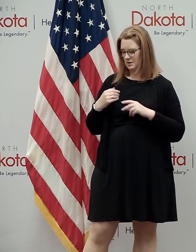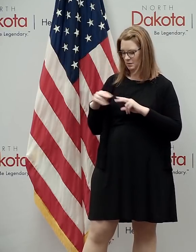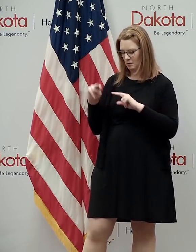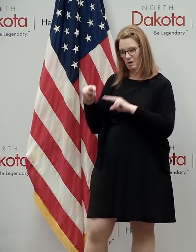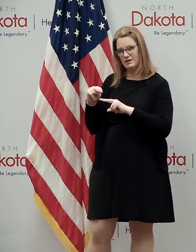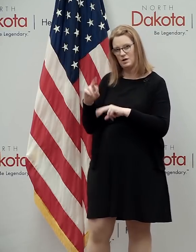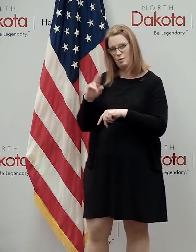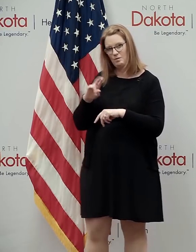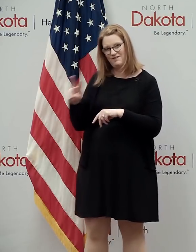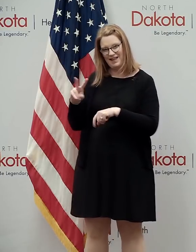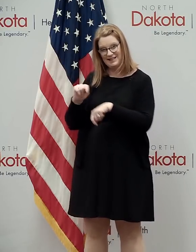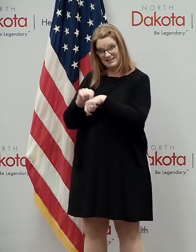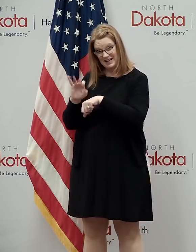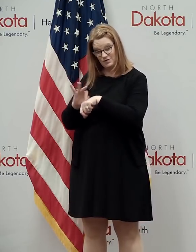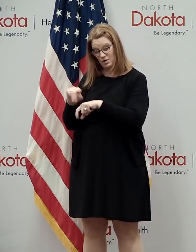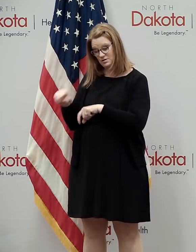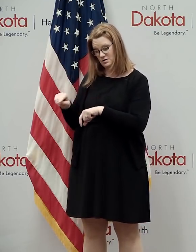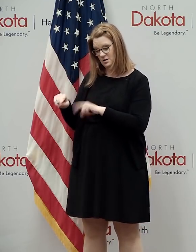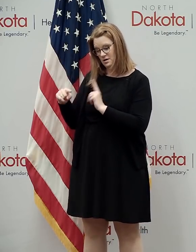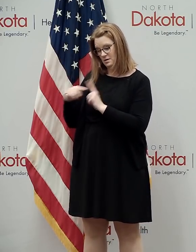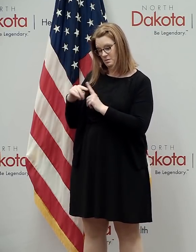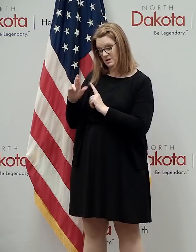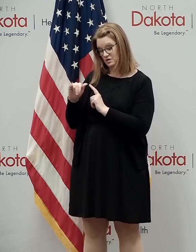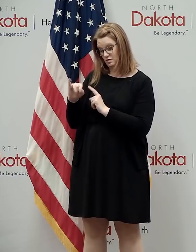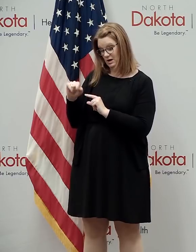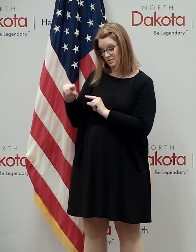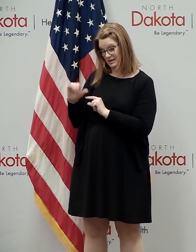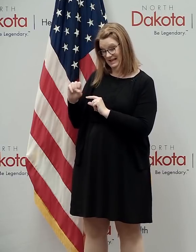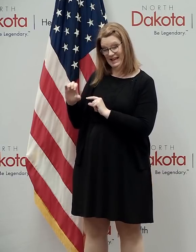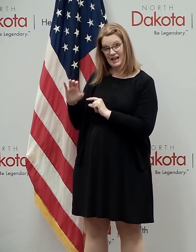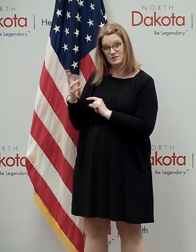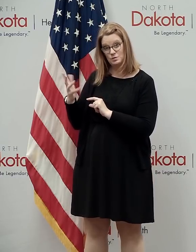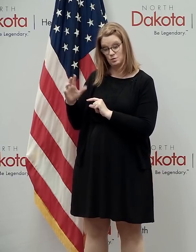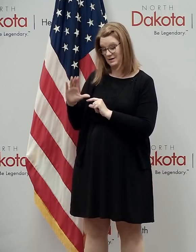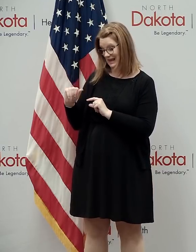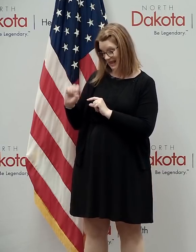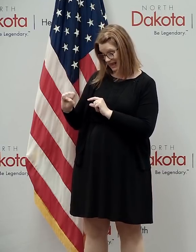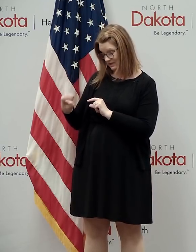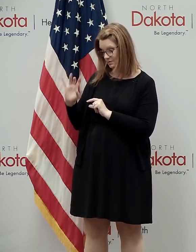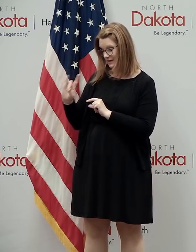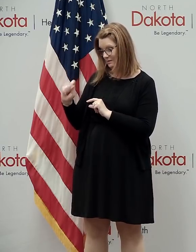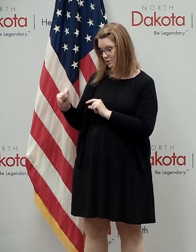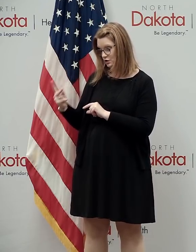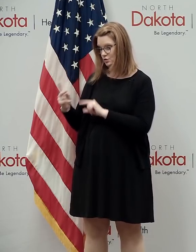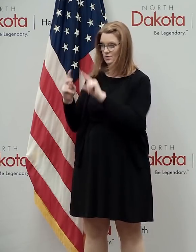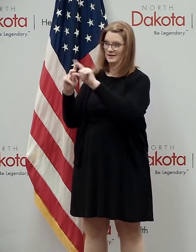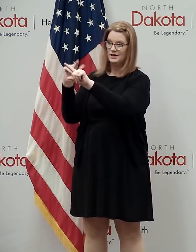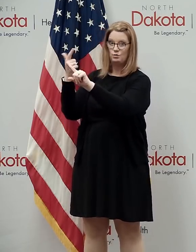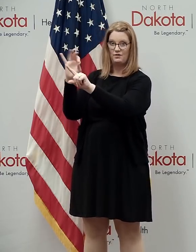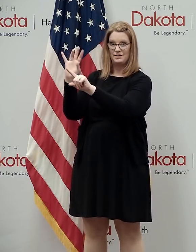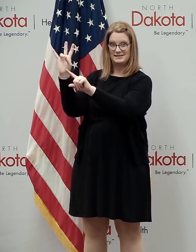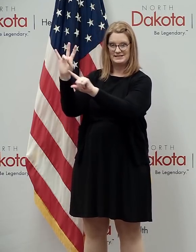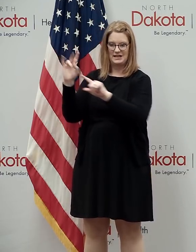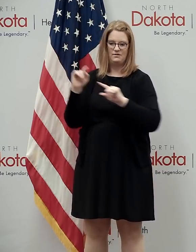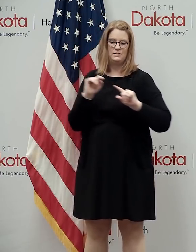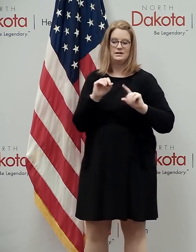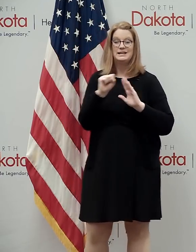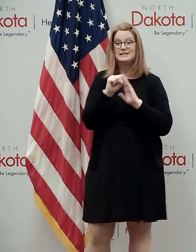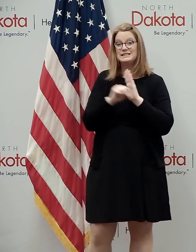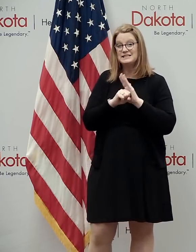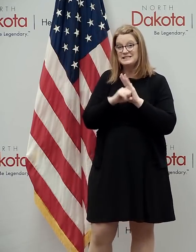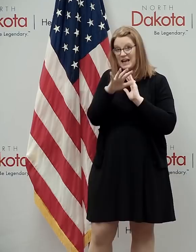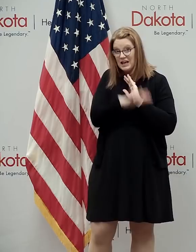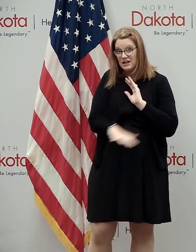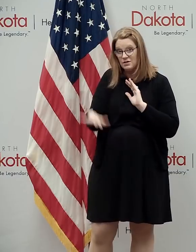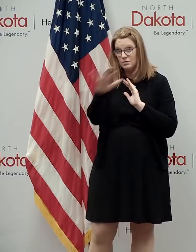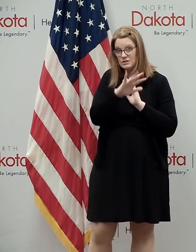Task Force, the positive rate in Cass was 8.2, it was 7 in Grand Forks, the statewide rate was 3.4.